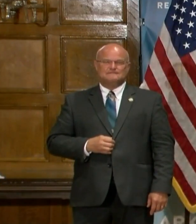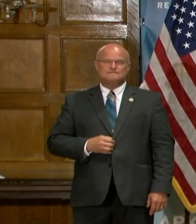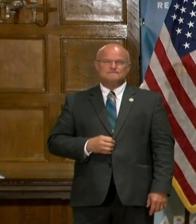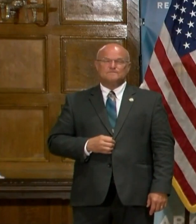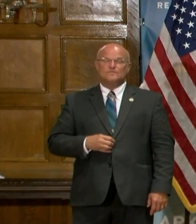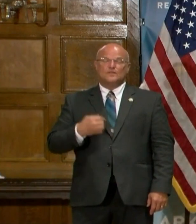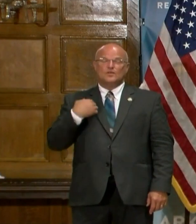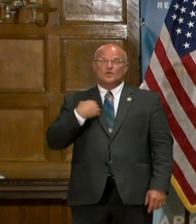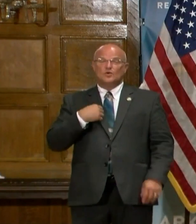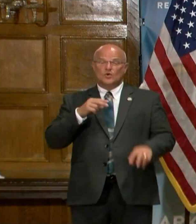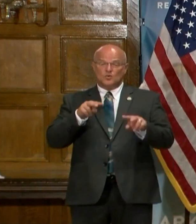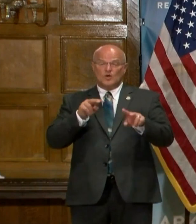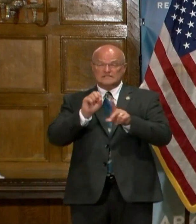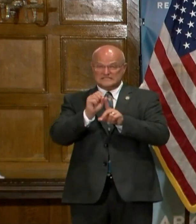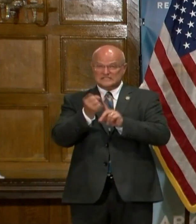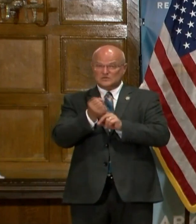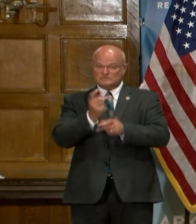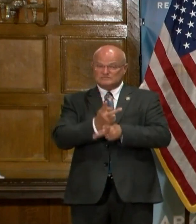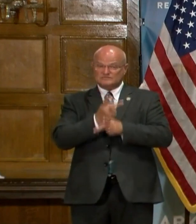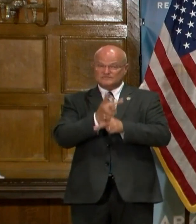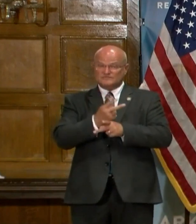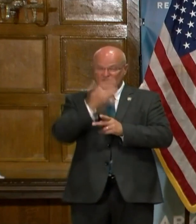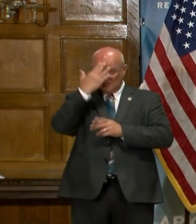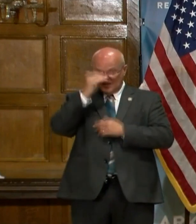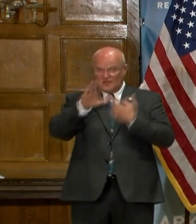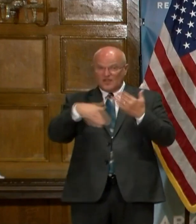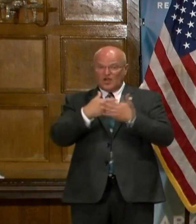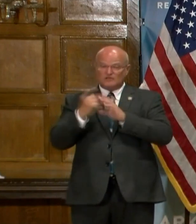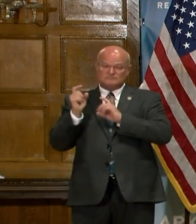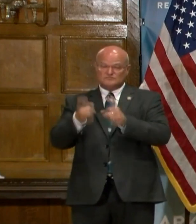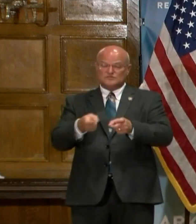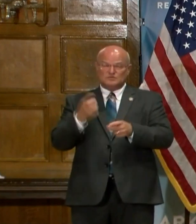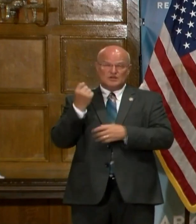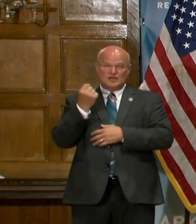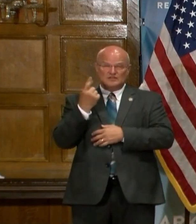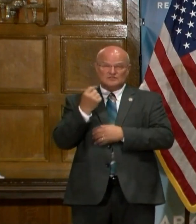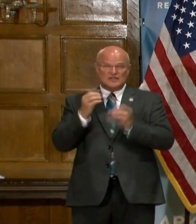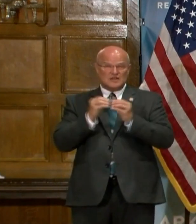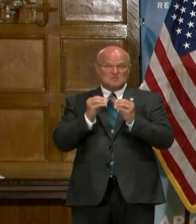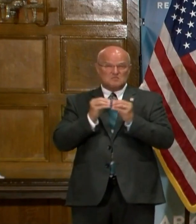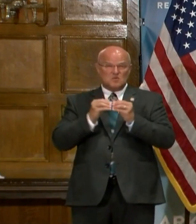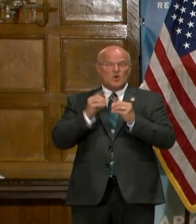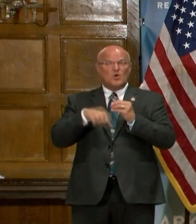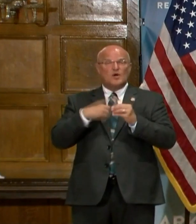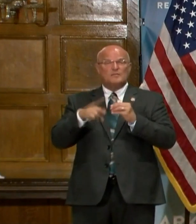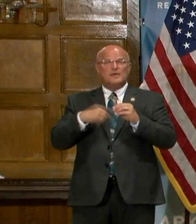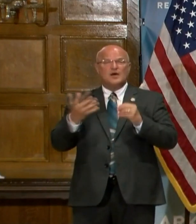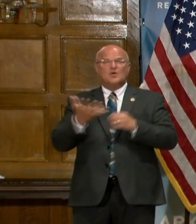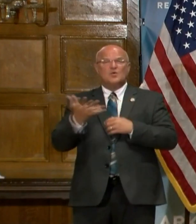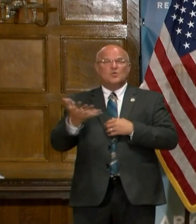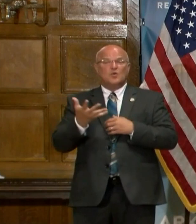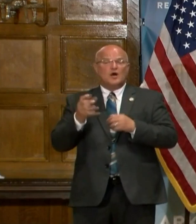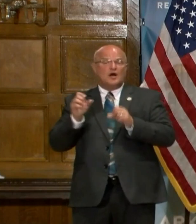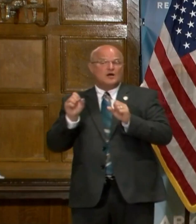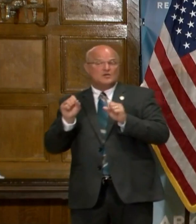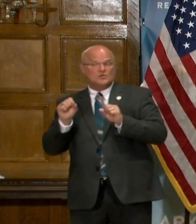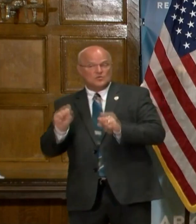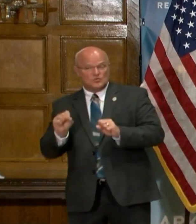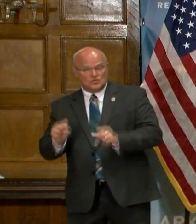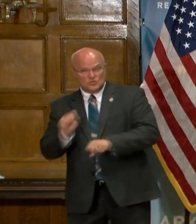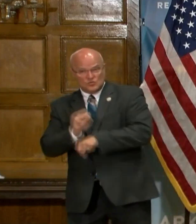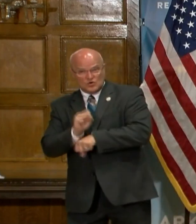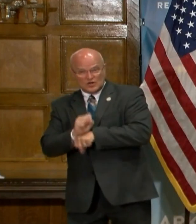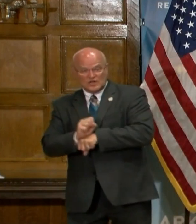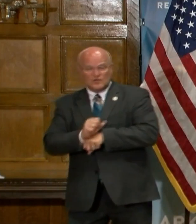Yeah, we're watching these situations very carefully because they all contribute to our understanding of what might work and what doesn't